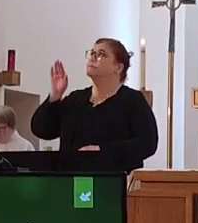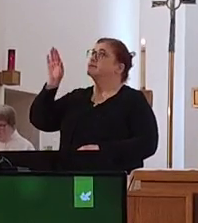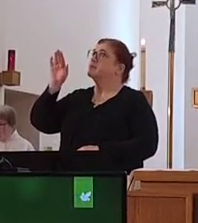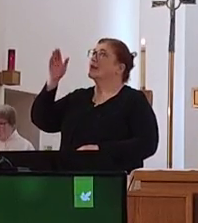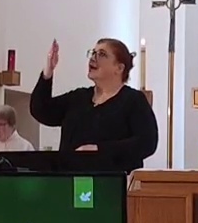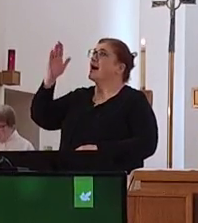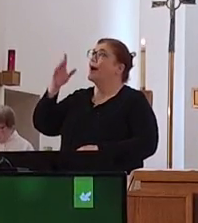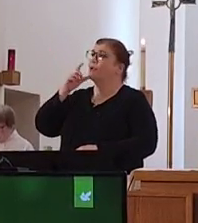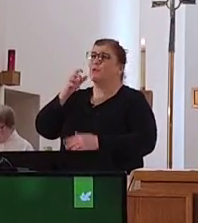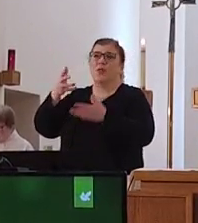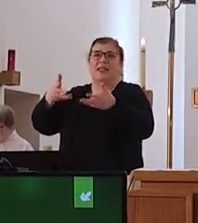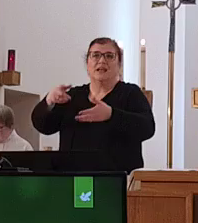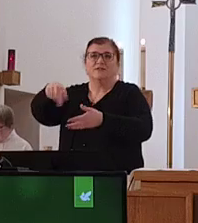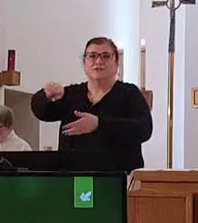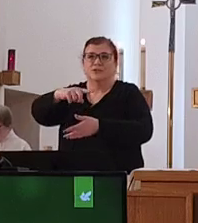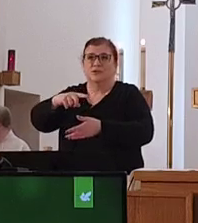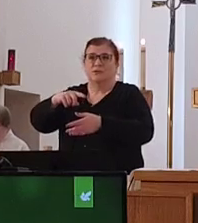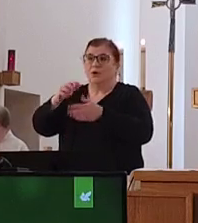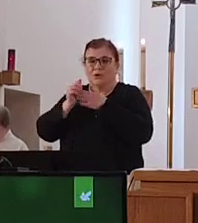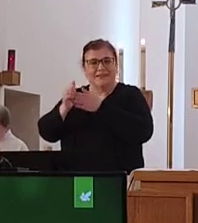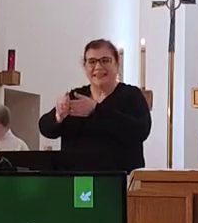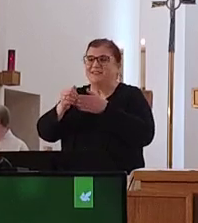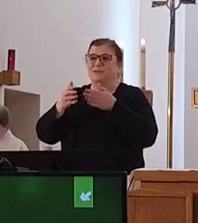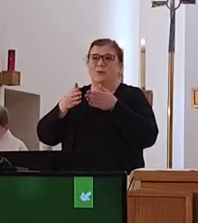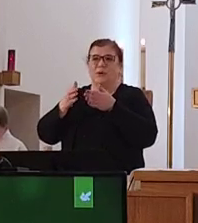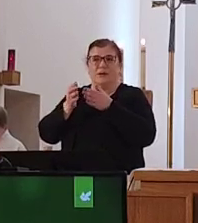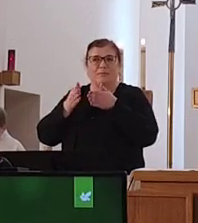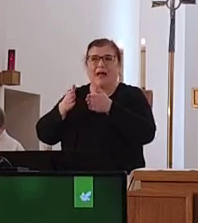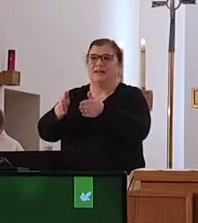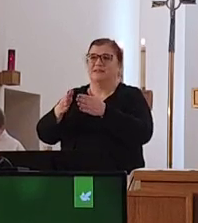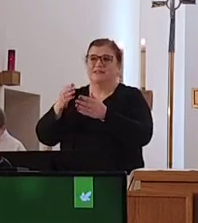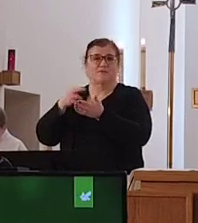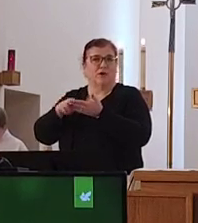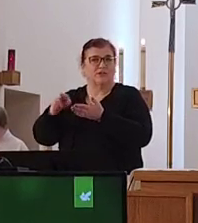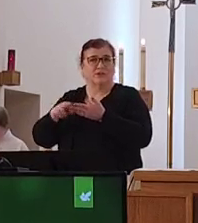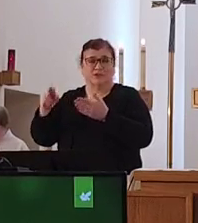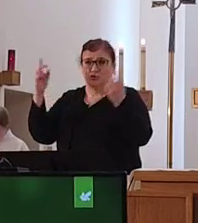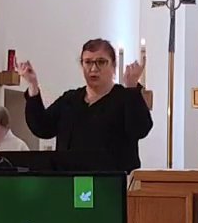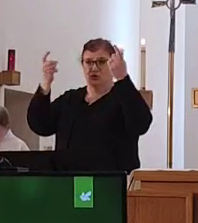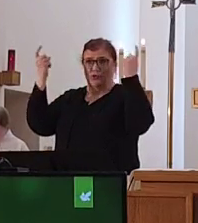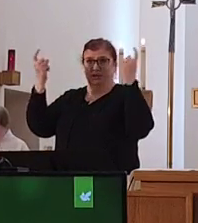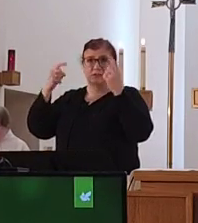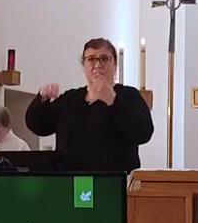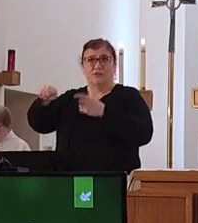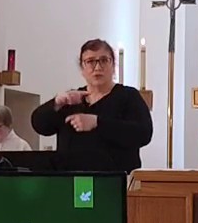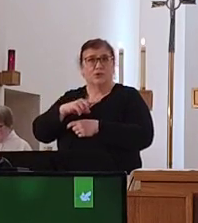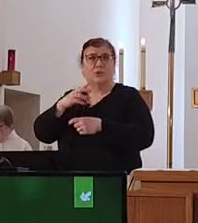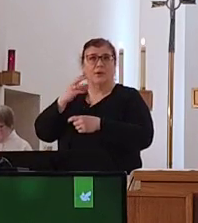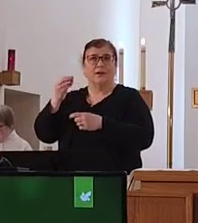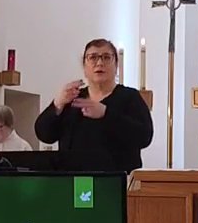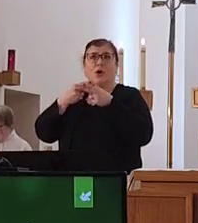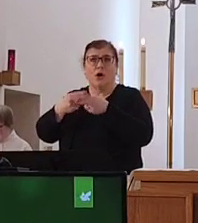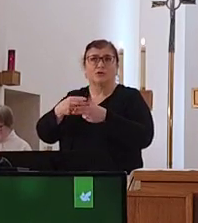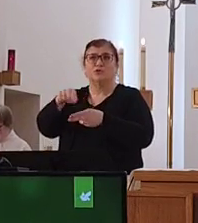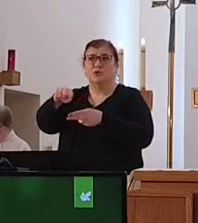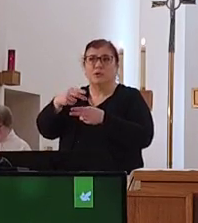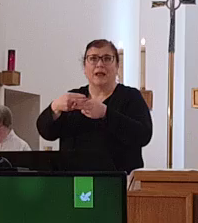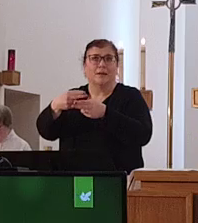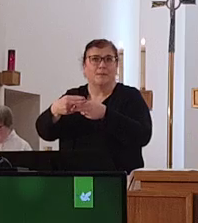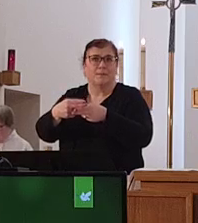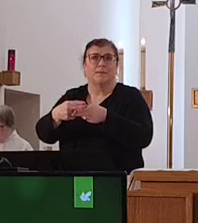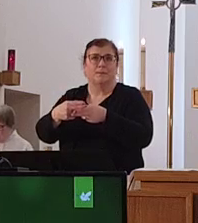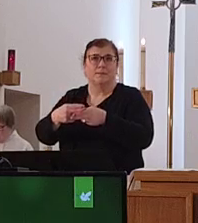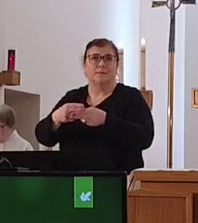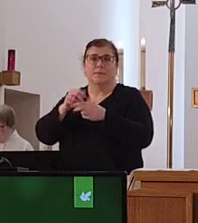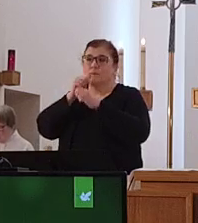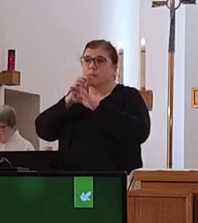God, who leads you in pathways of righteousness, who rejoices over you, and who calls you by name, bless